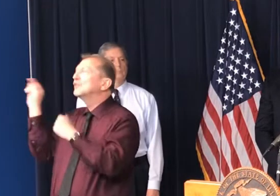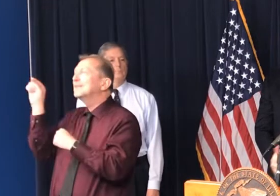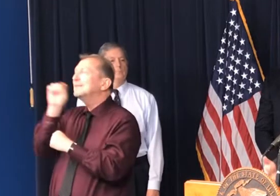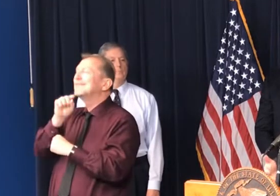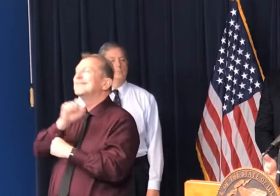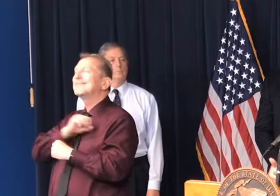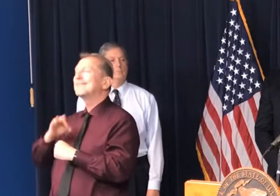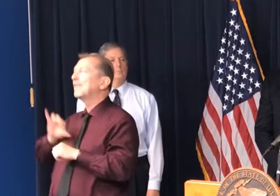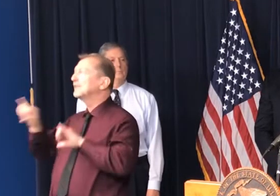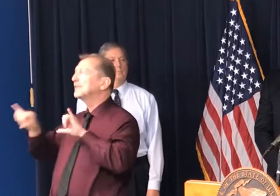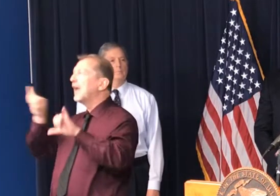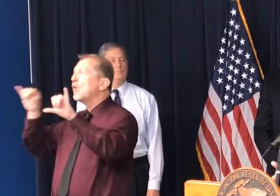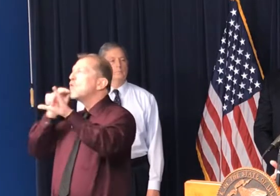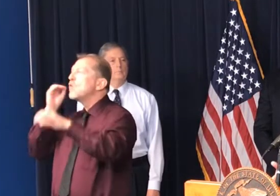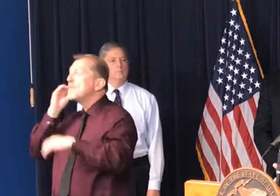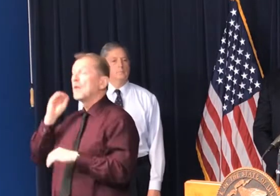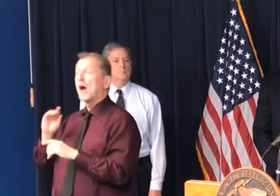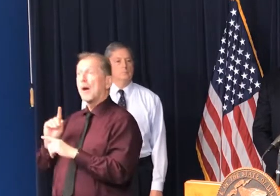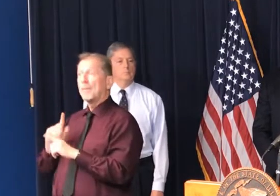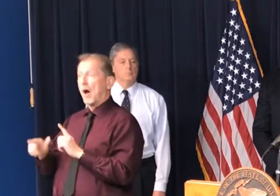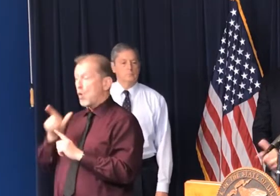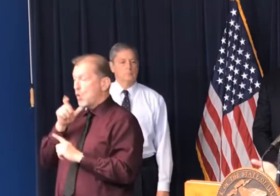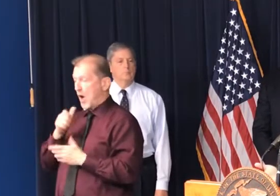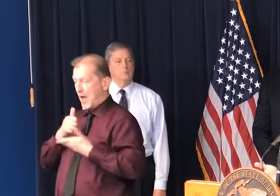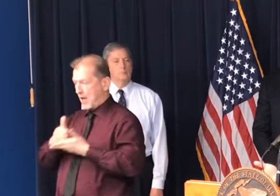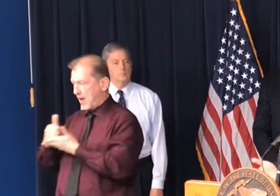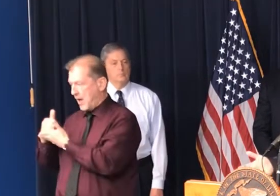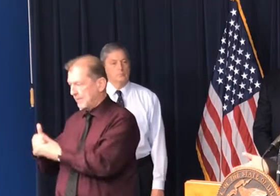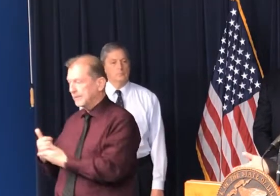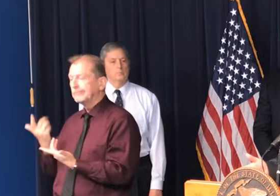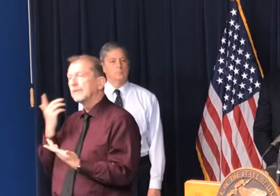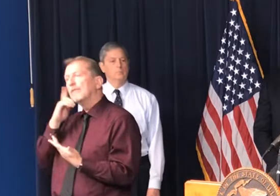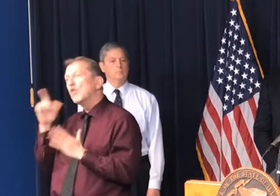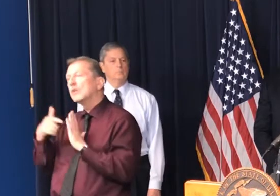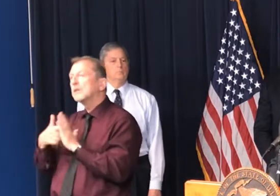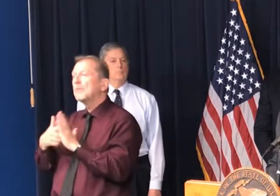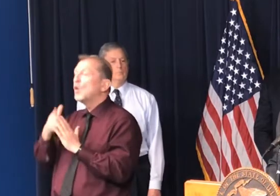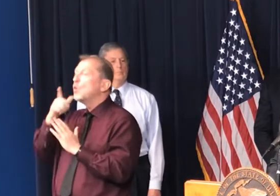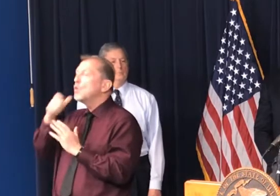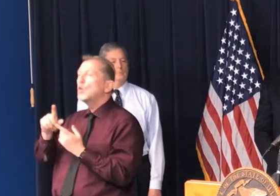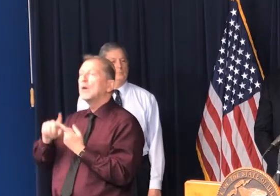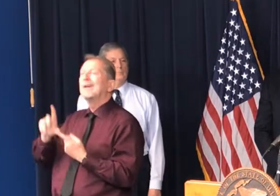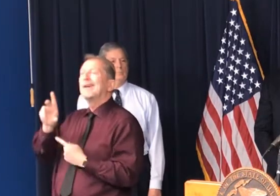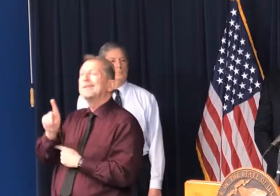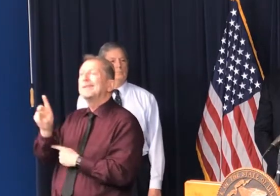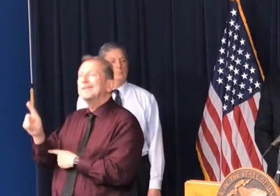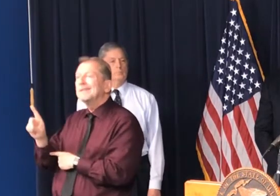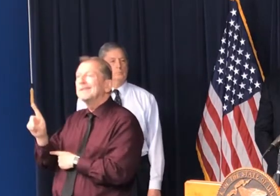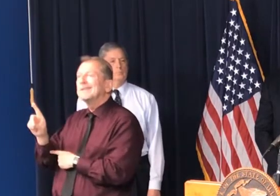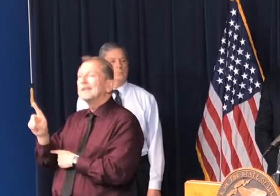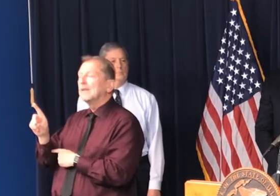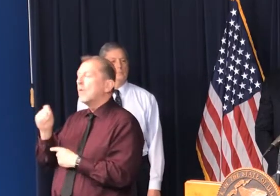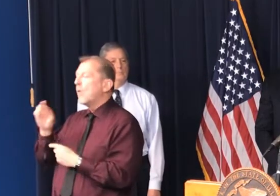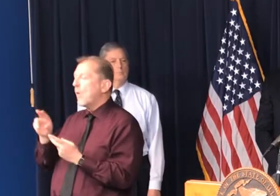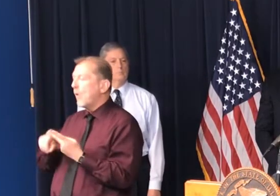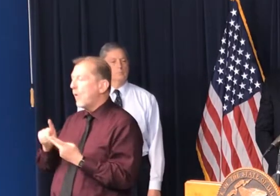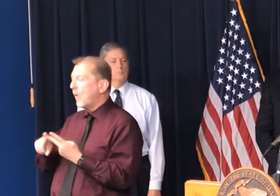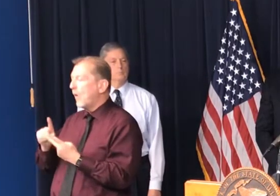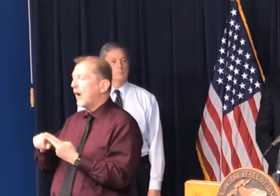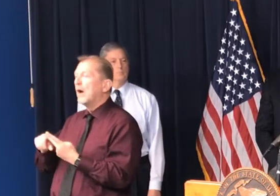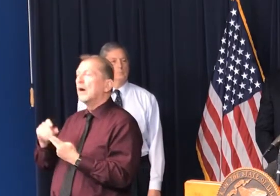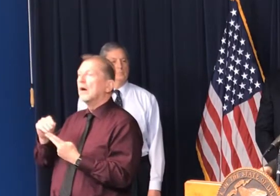agencies, but on the front lines, people who are serving those who are developmentally disabled, for example, or providing substance abuse